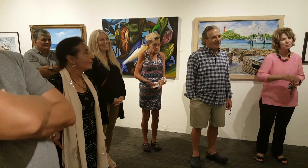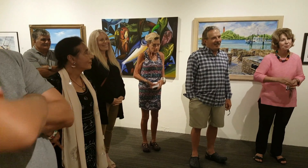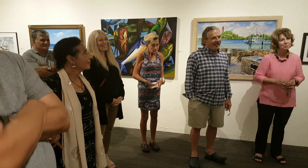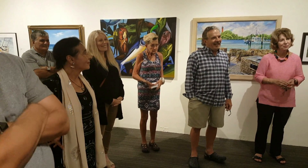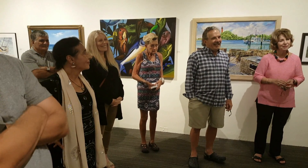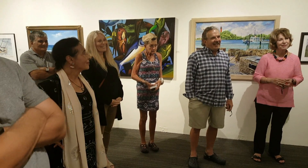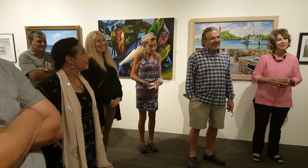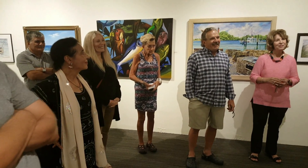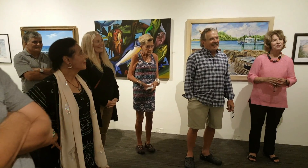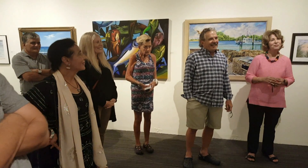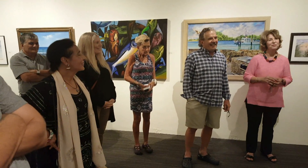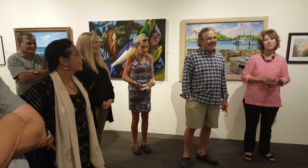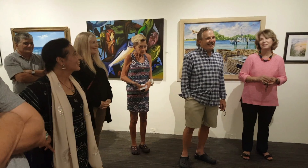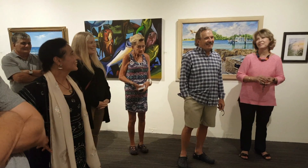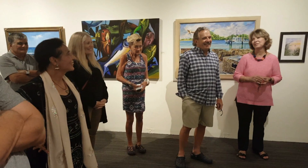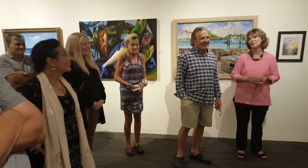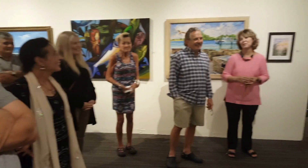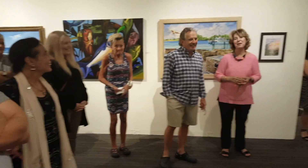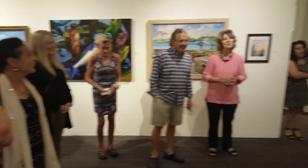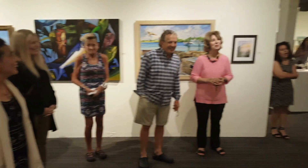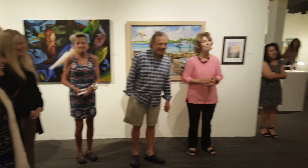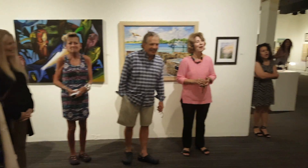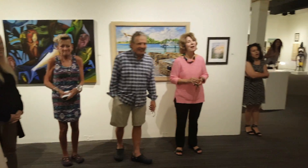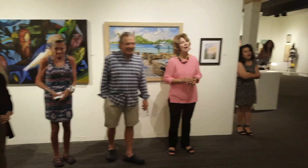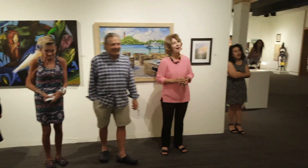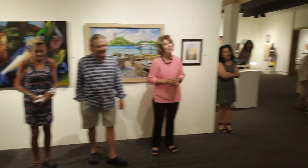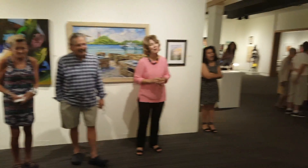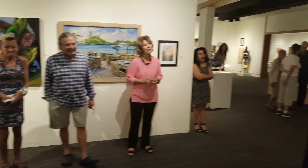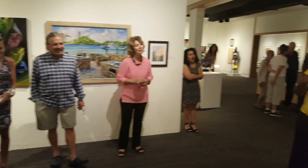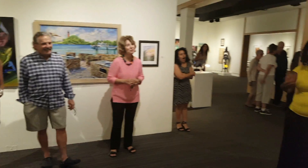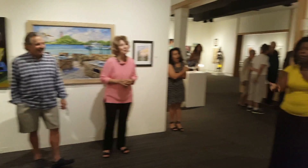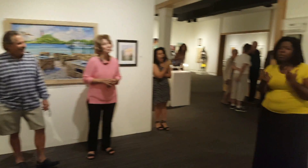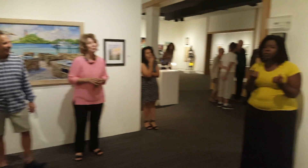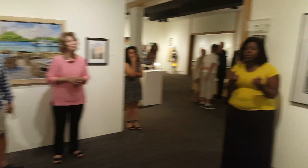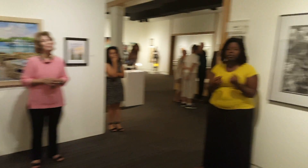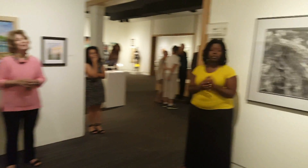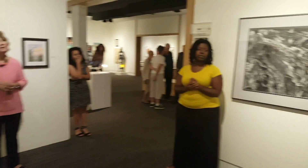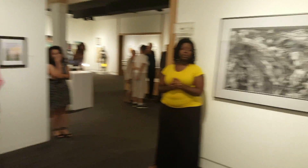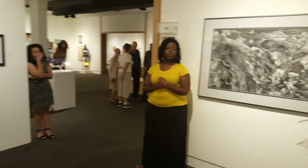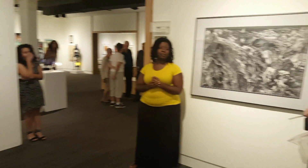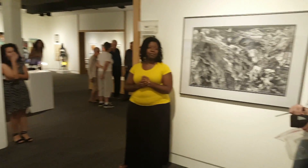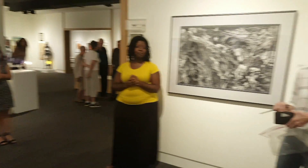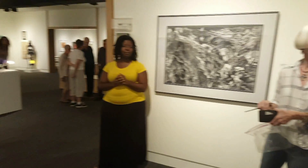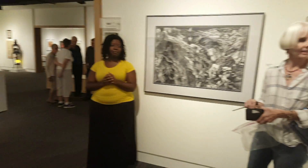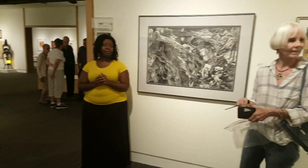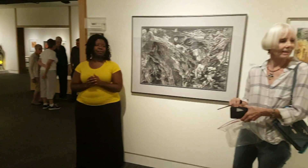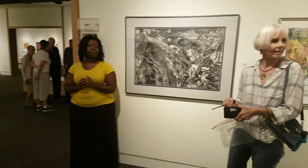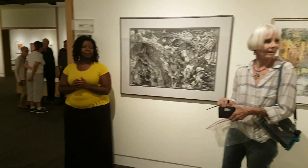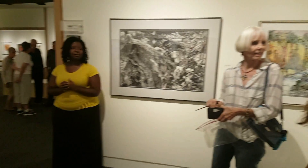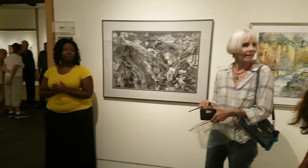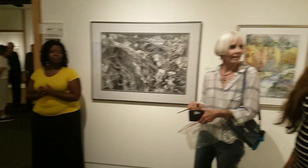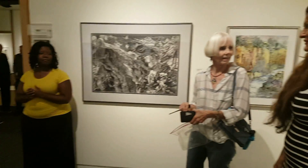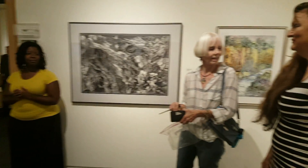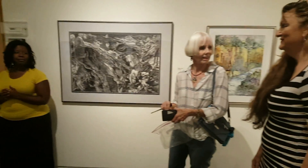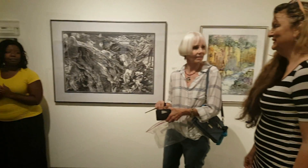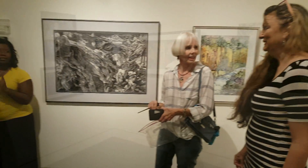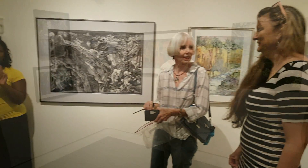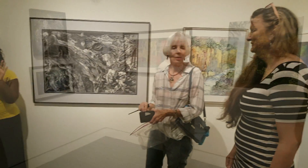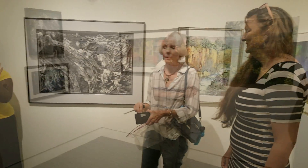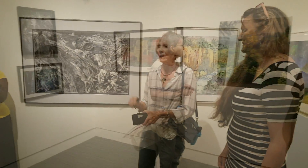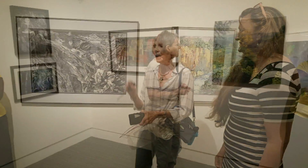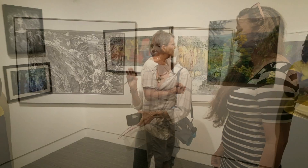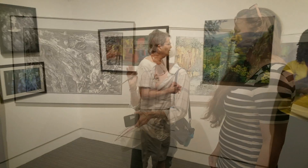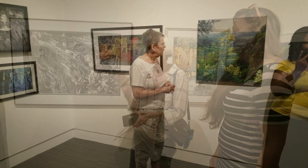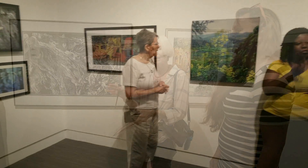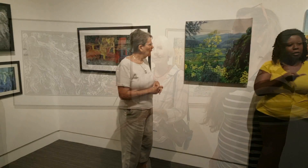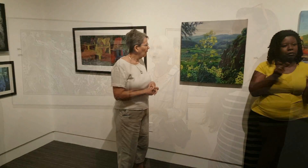Finds people that can. Yeah. I may have some too, Dick. I think it's from my dad's office he had in Well,